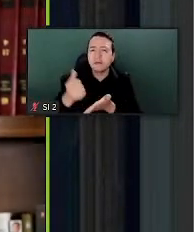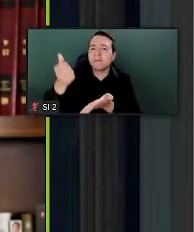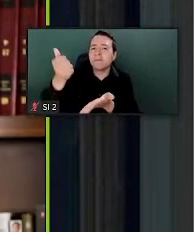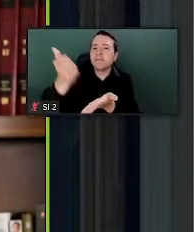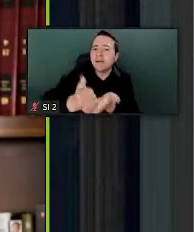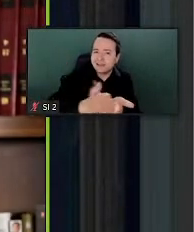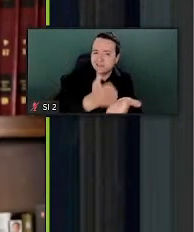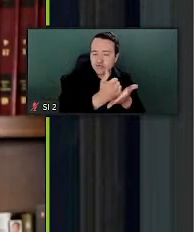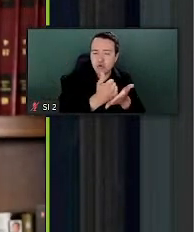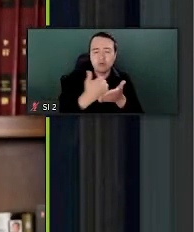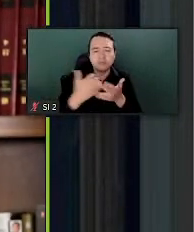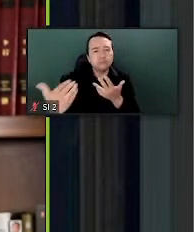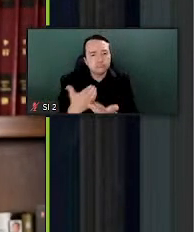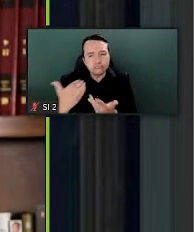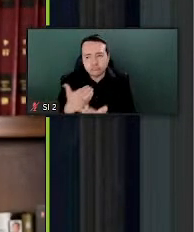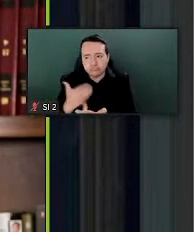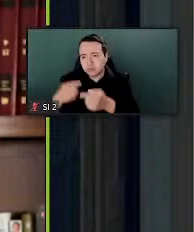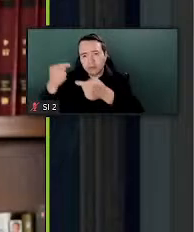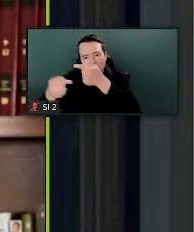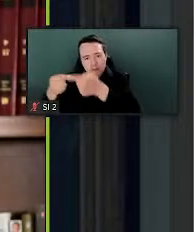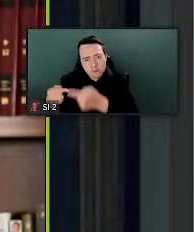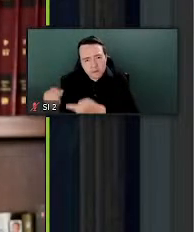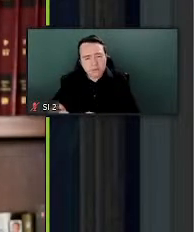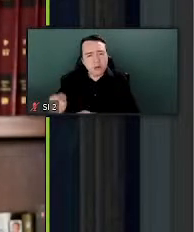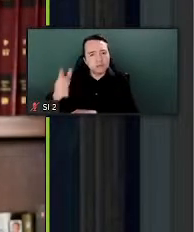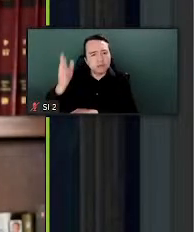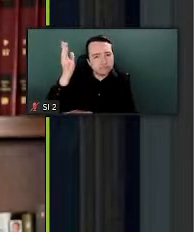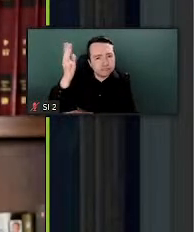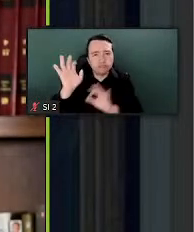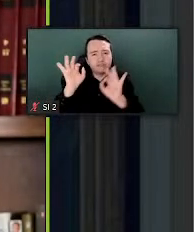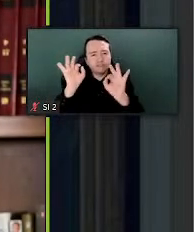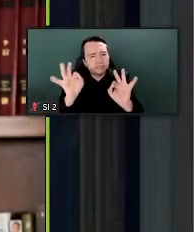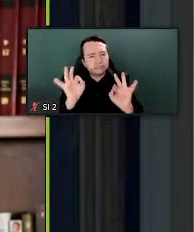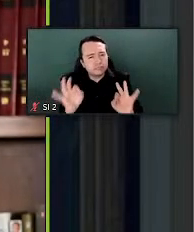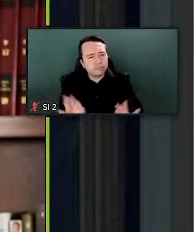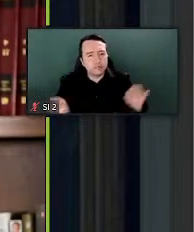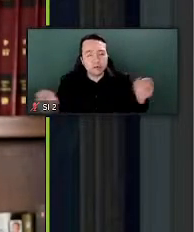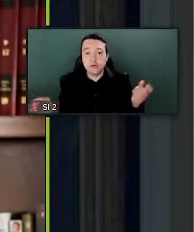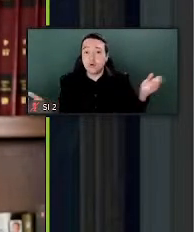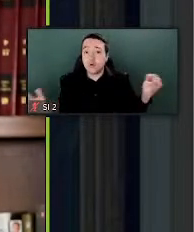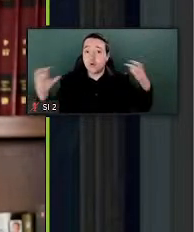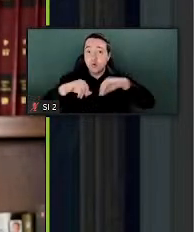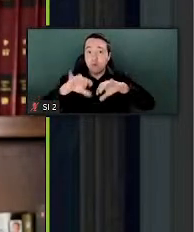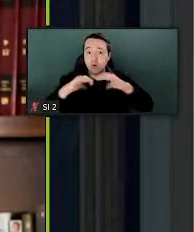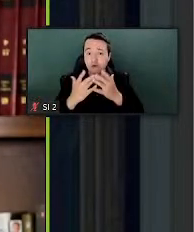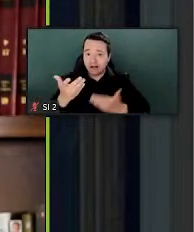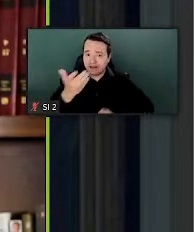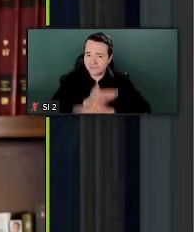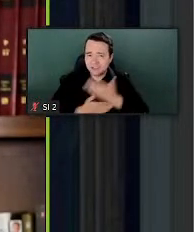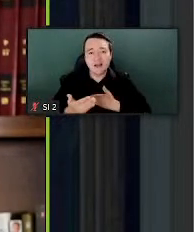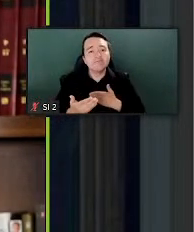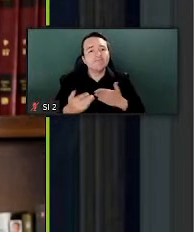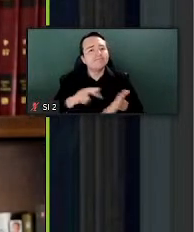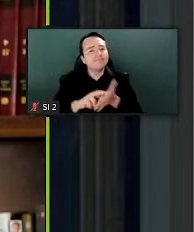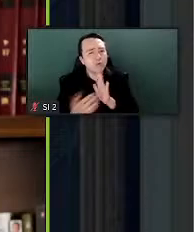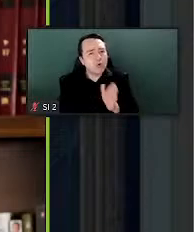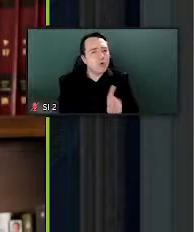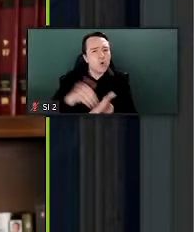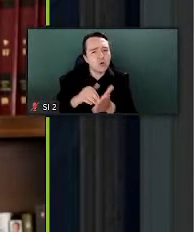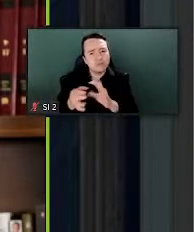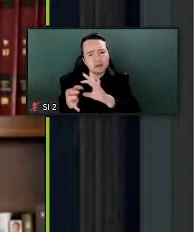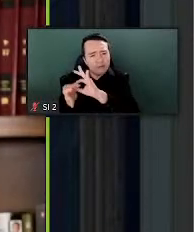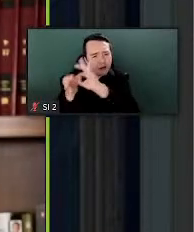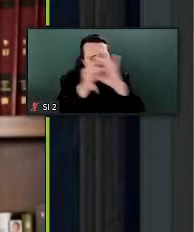of each one of you in this very important segment on disabilities putting latin american